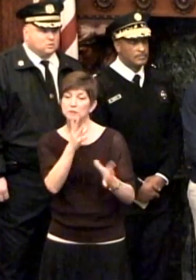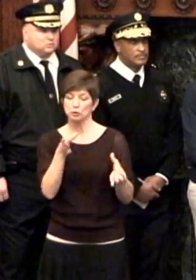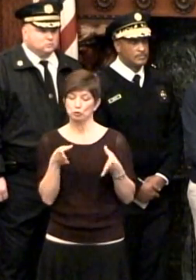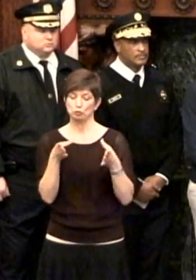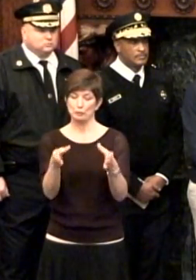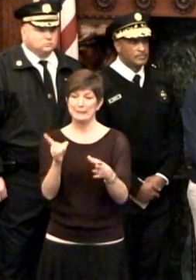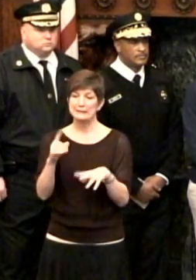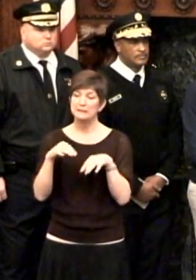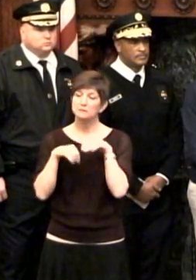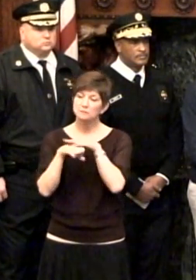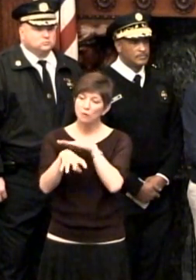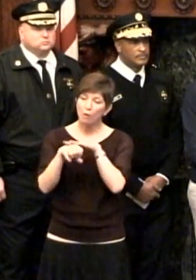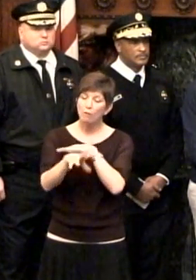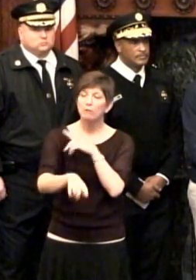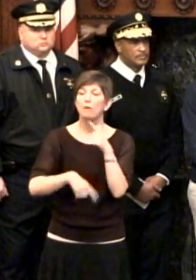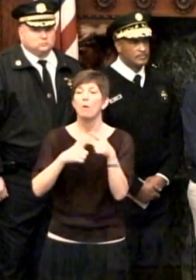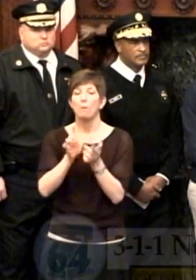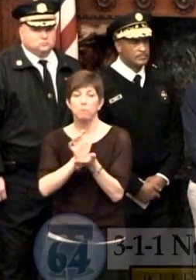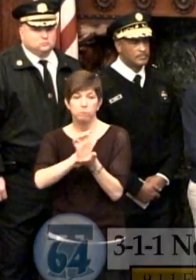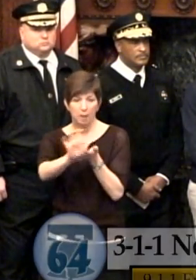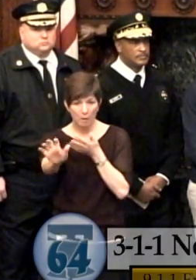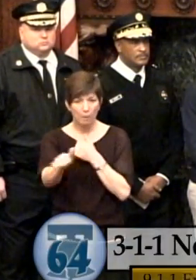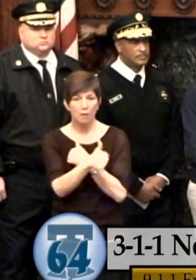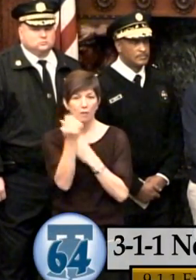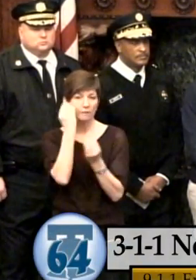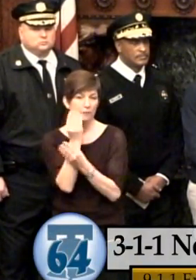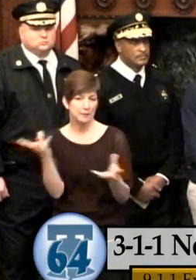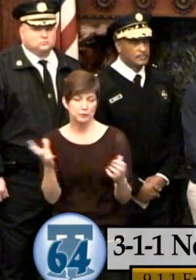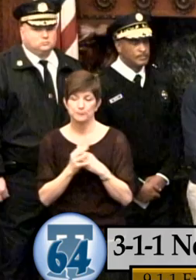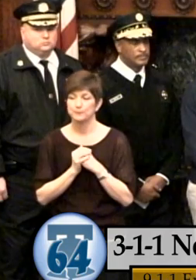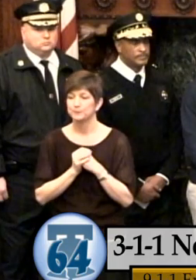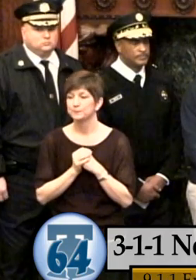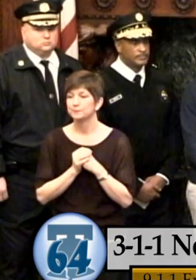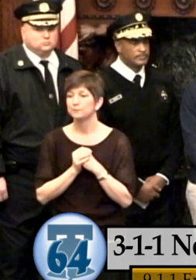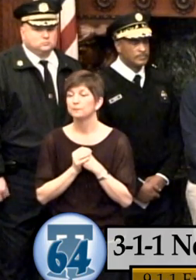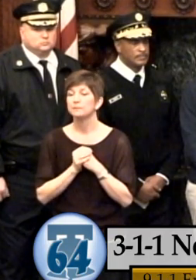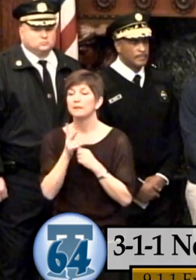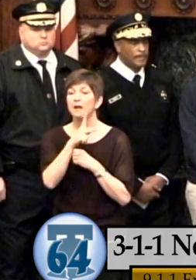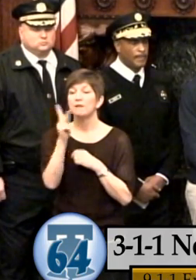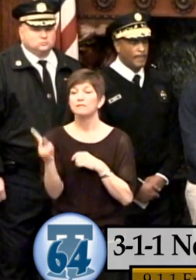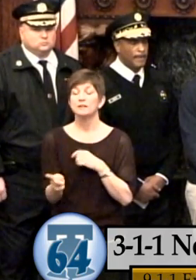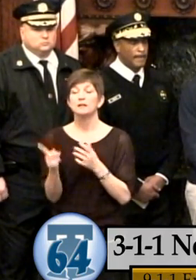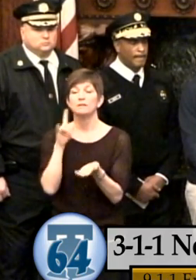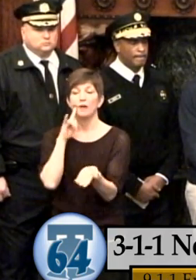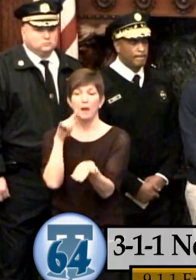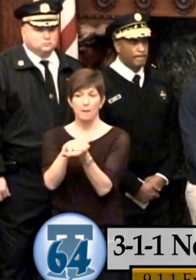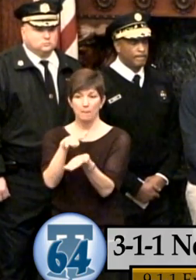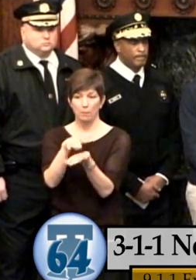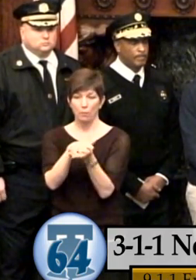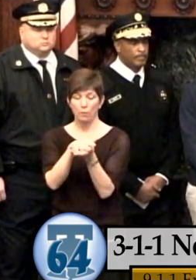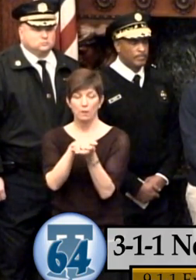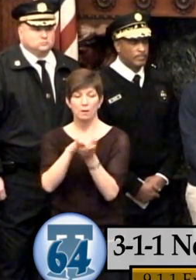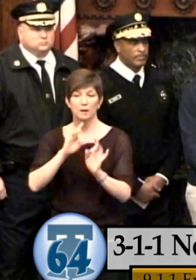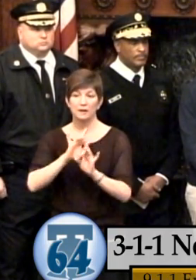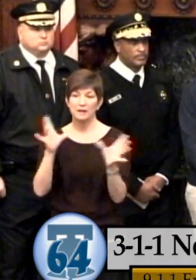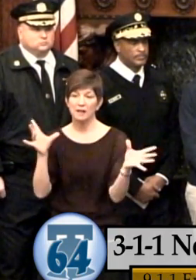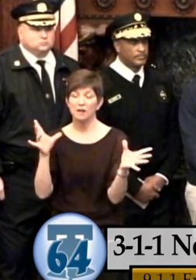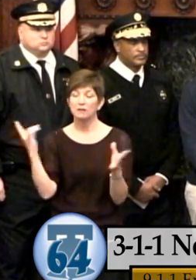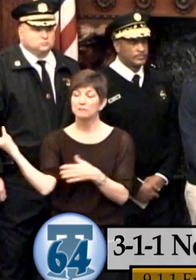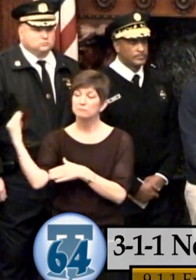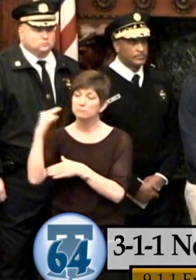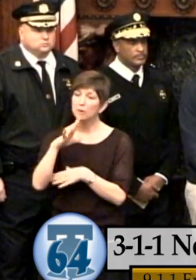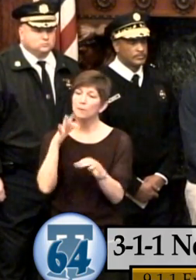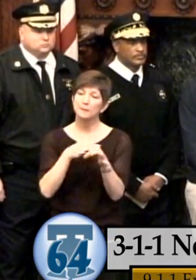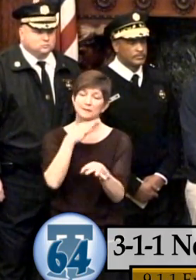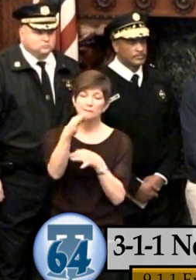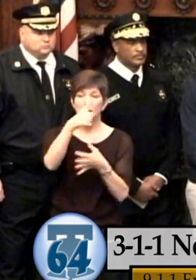need of salting or plowing and get other information. Philadelphia International Airport. Clearly, flights will be delayed